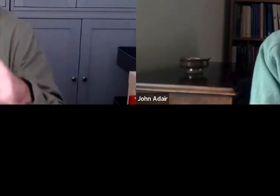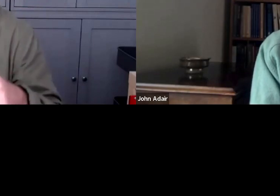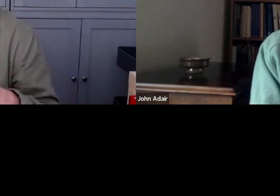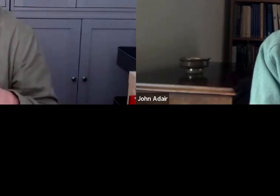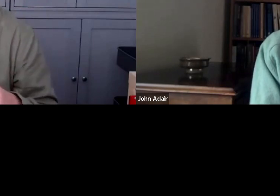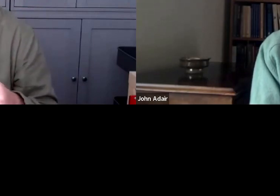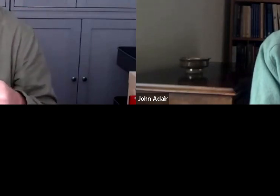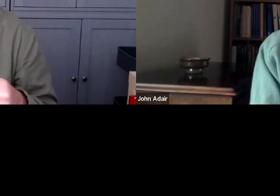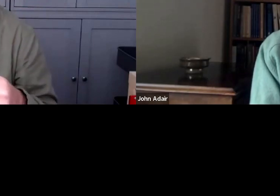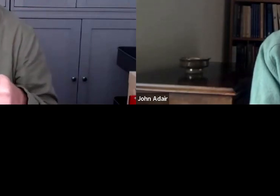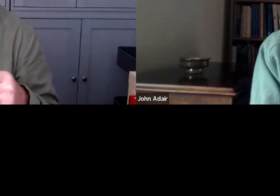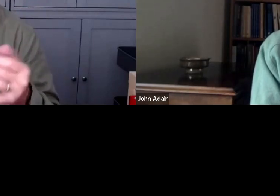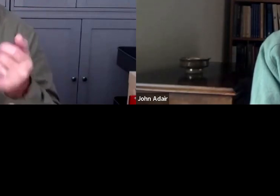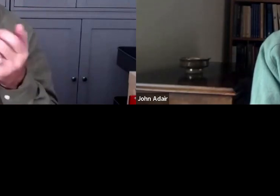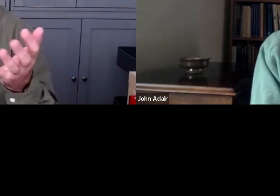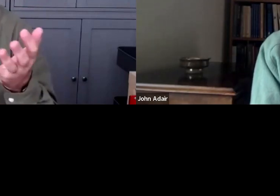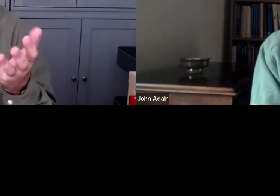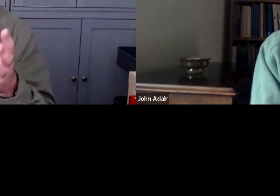Deaf Leadership